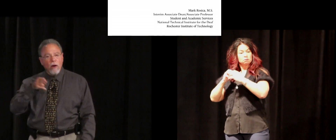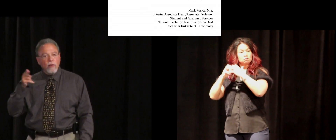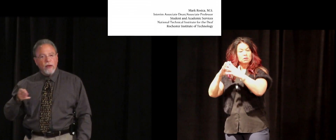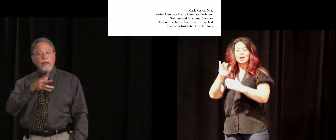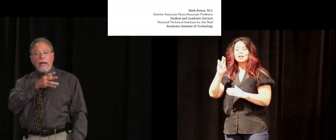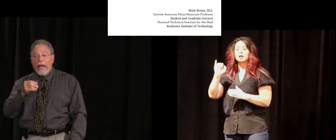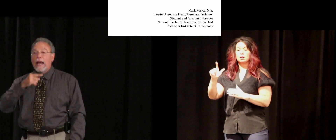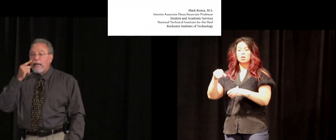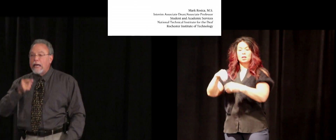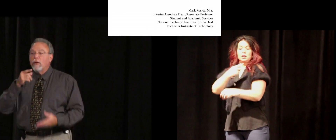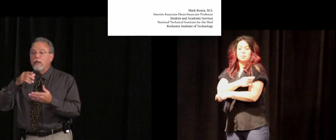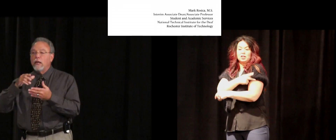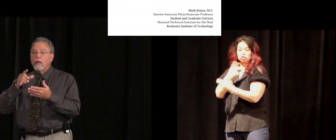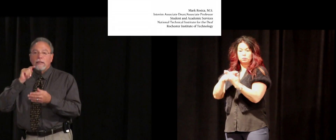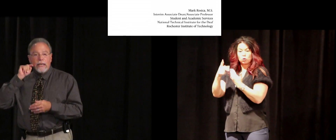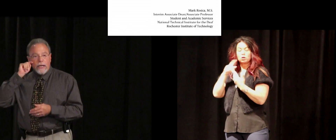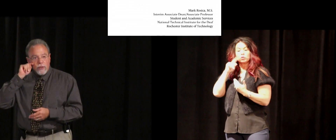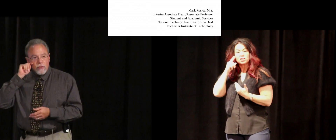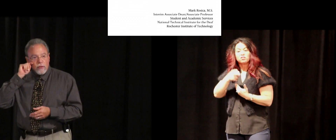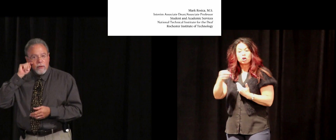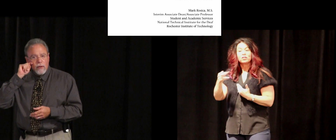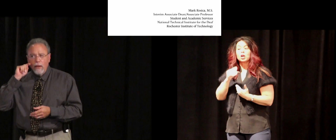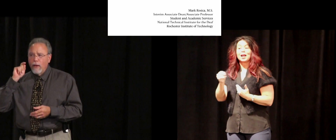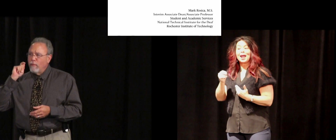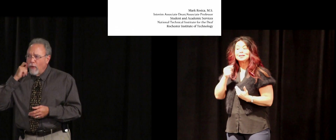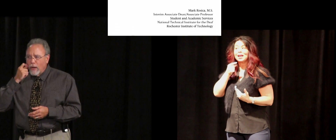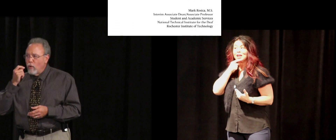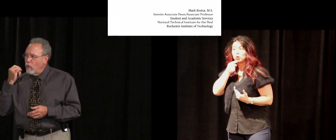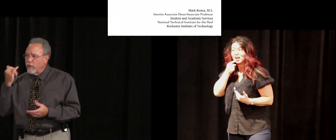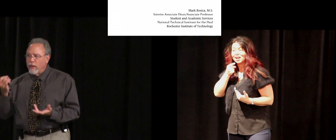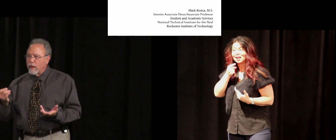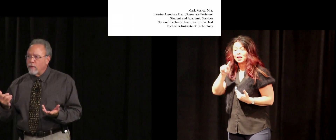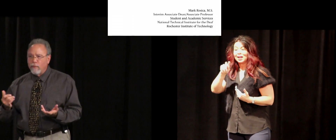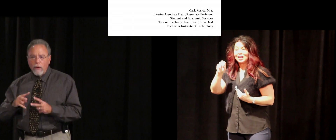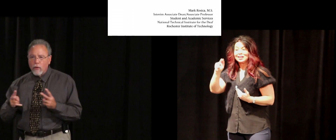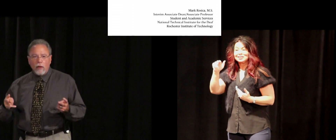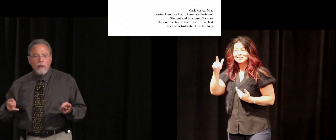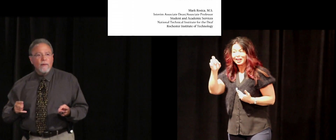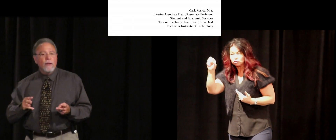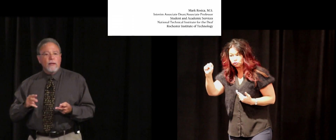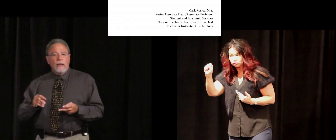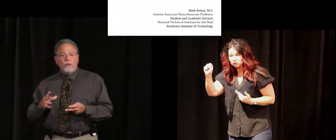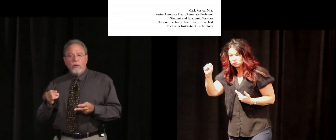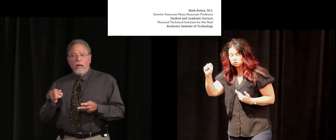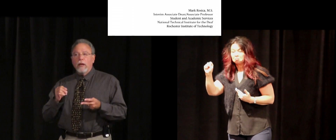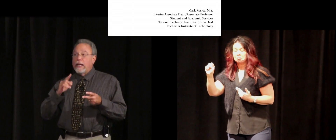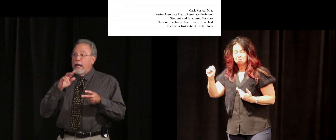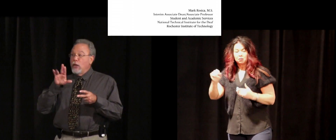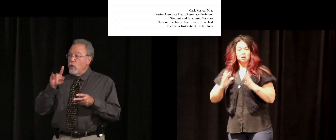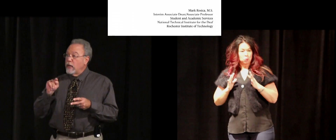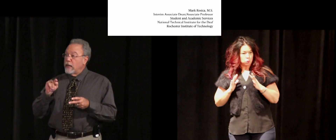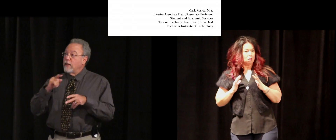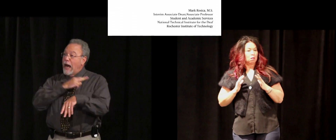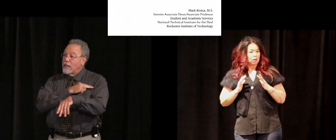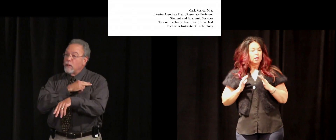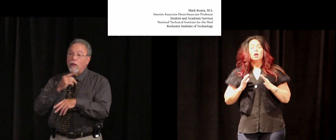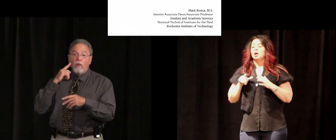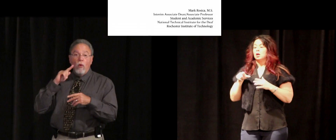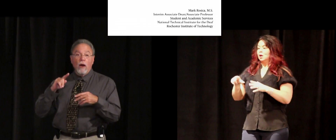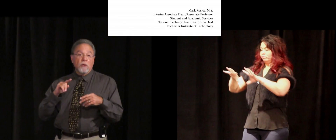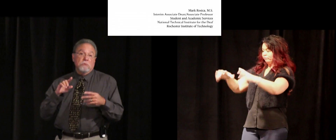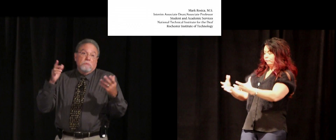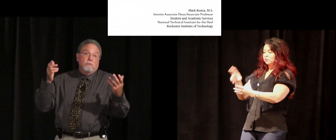And specific activities that promote the transition phase, I think is what you refer to it as. Students, quote,